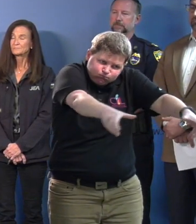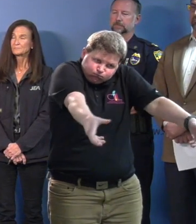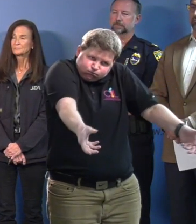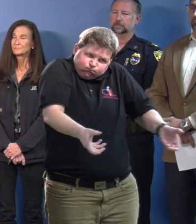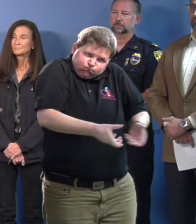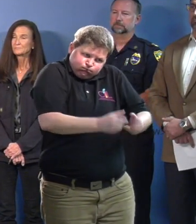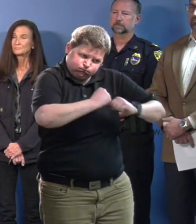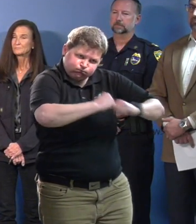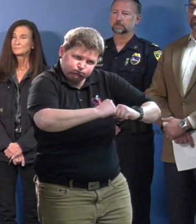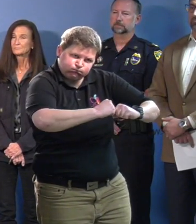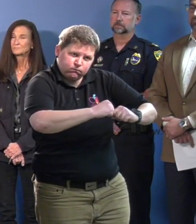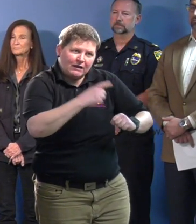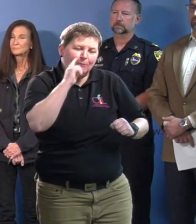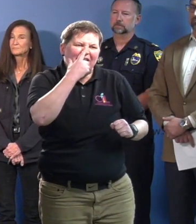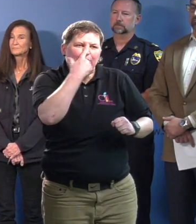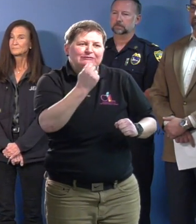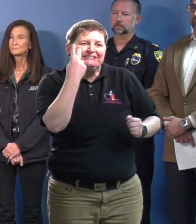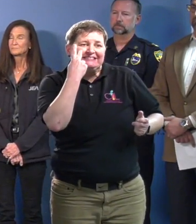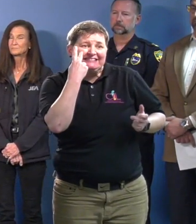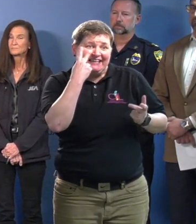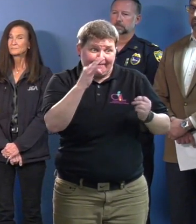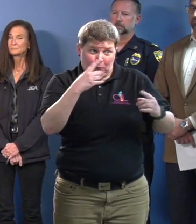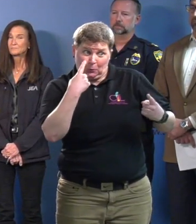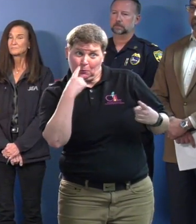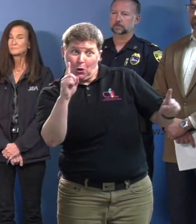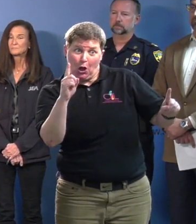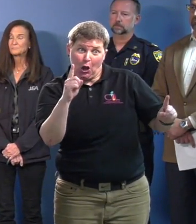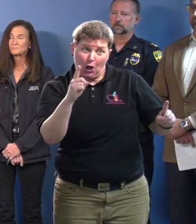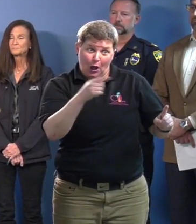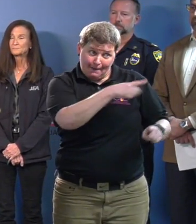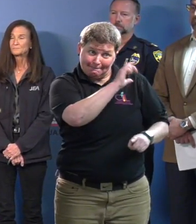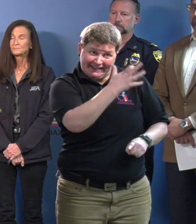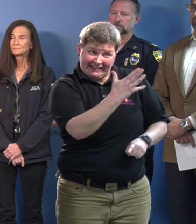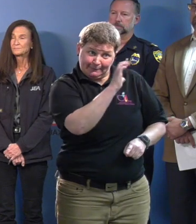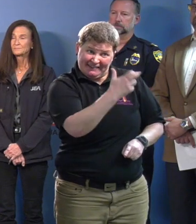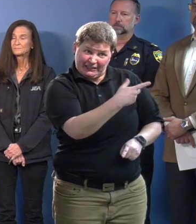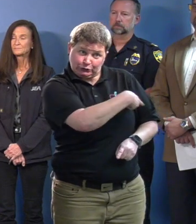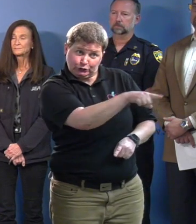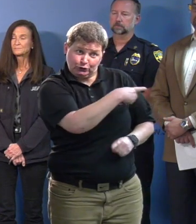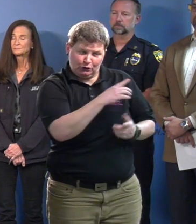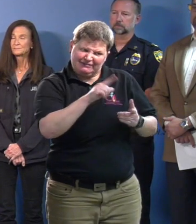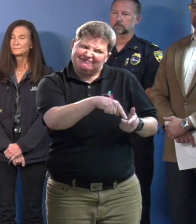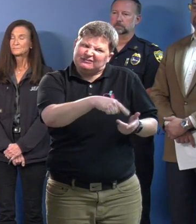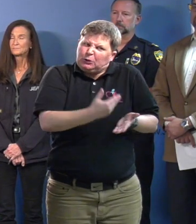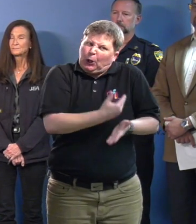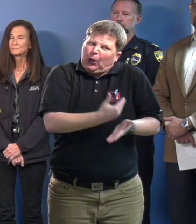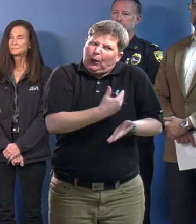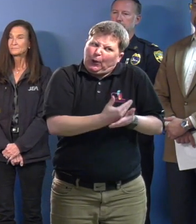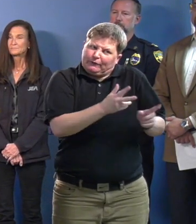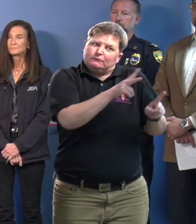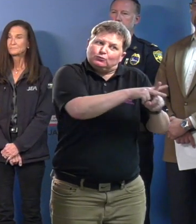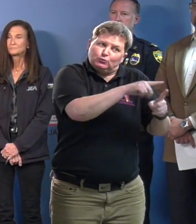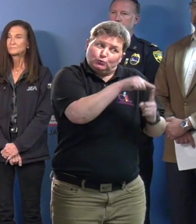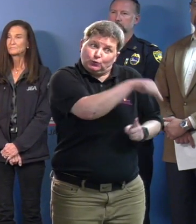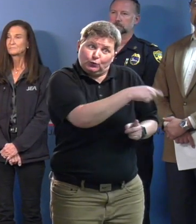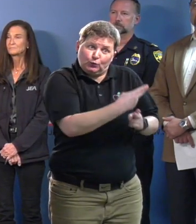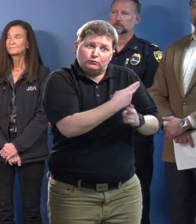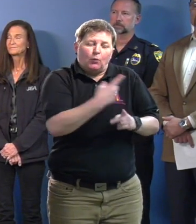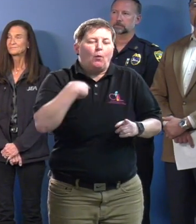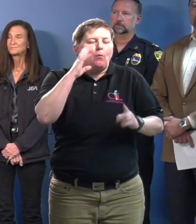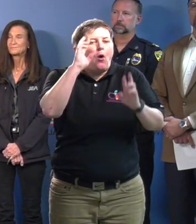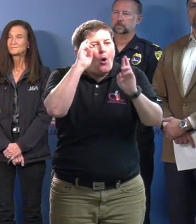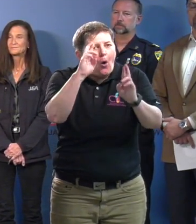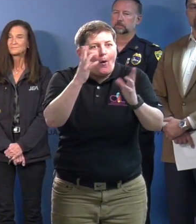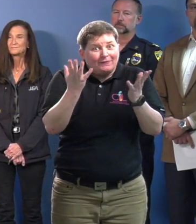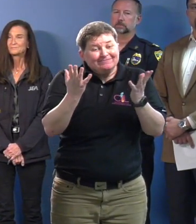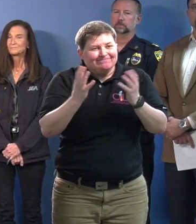blocking water on the beaches. I think that's a relatively new use, but we're hopeful that it will be at least somewhat effective for our beaches as well.